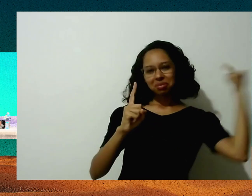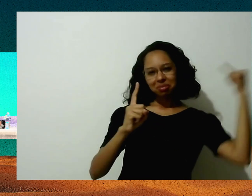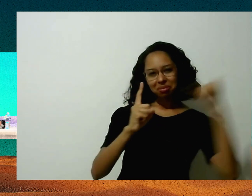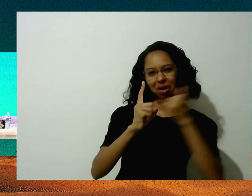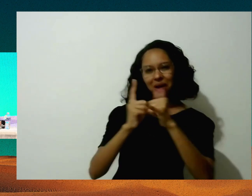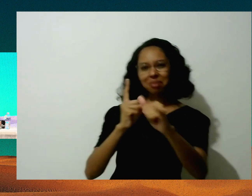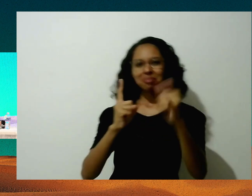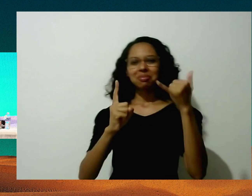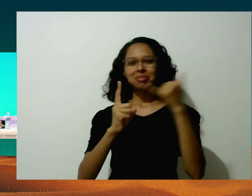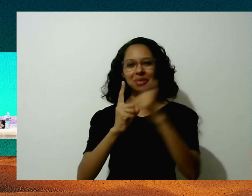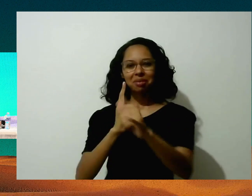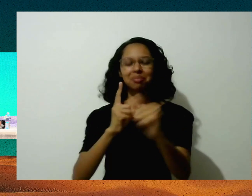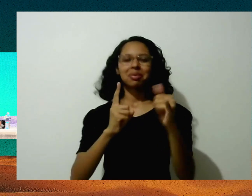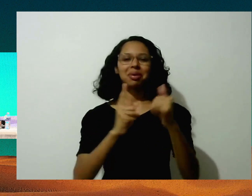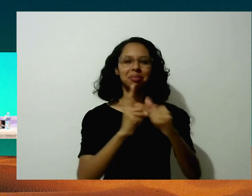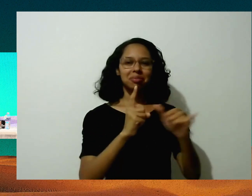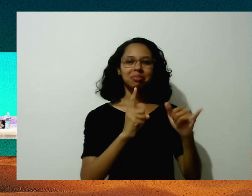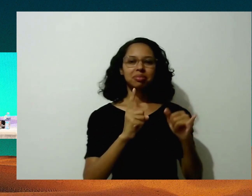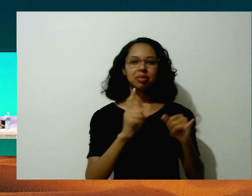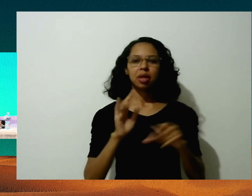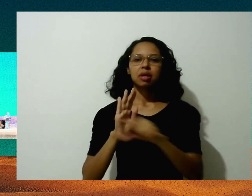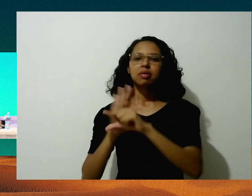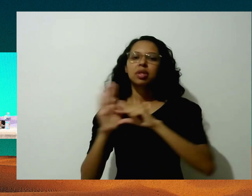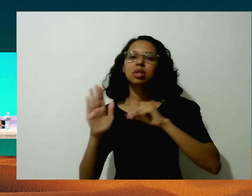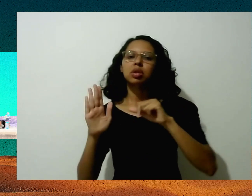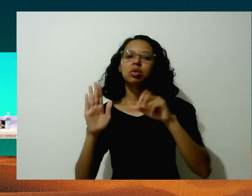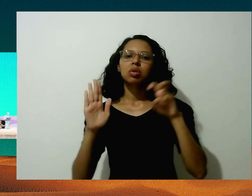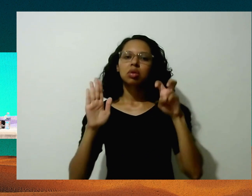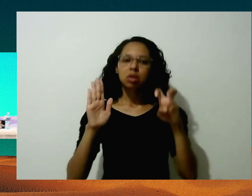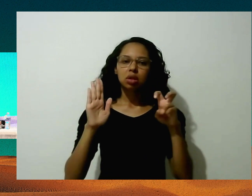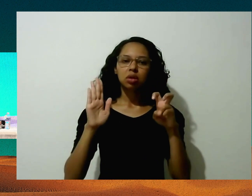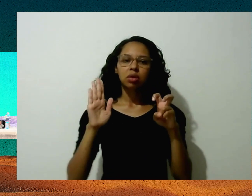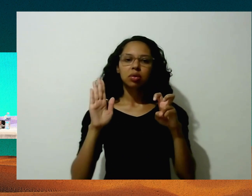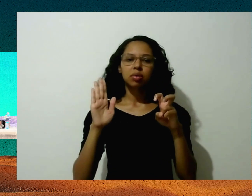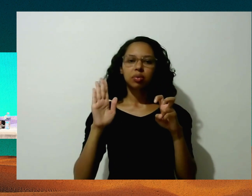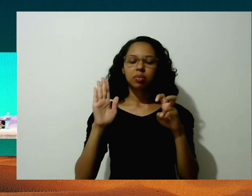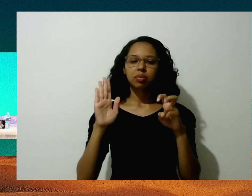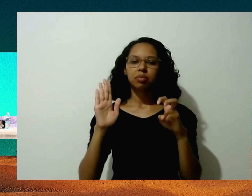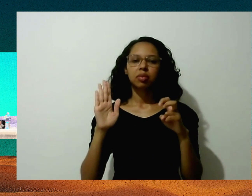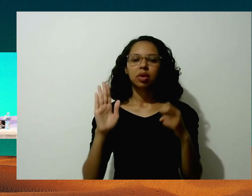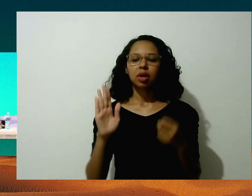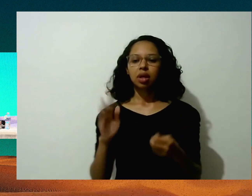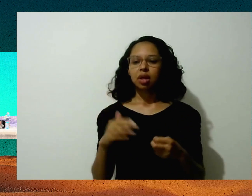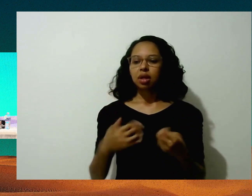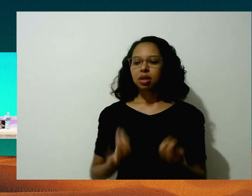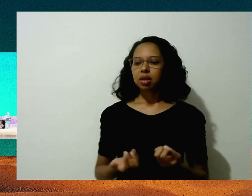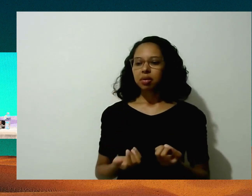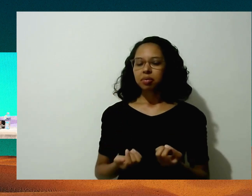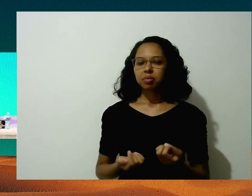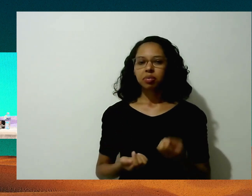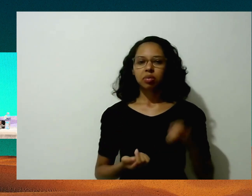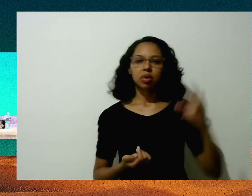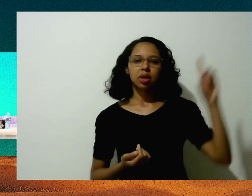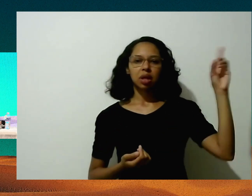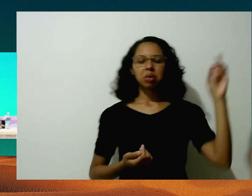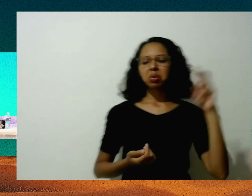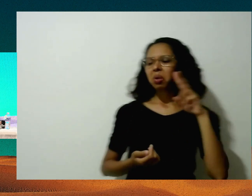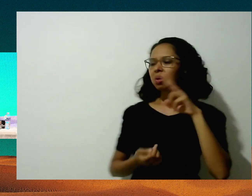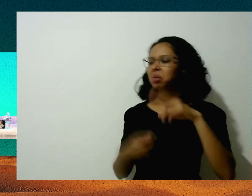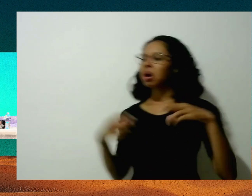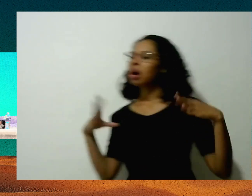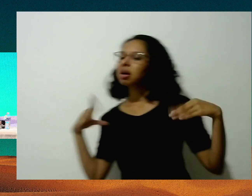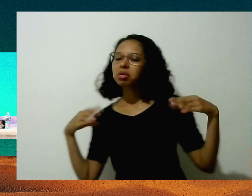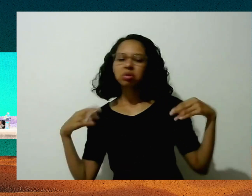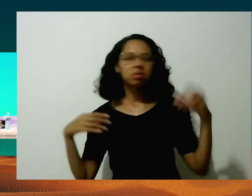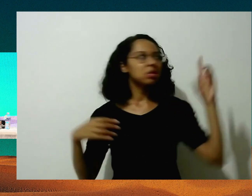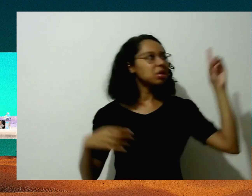things. Versículo 5 diz assim: pois a qual dos anjos disse jamais, tu és o meu filho e hoje te gerei? Verse